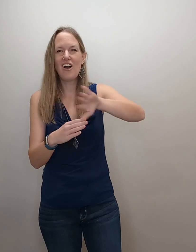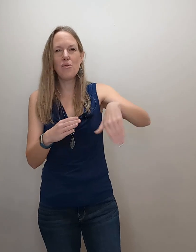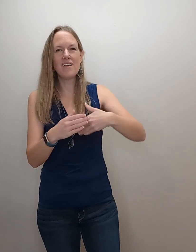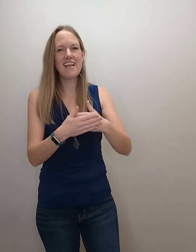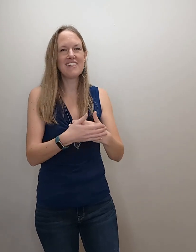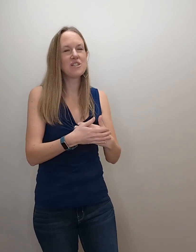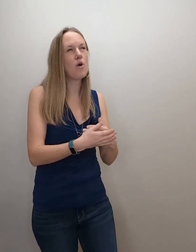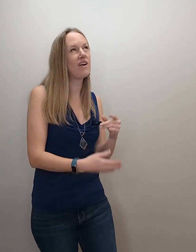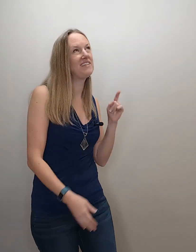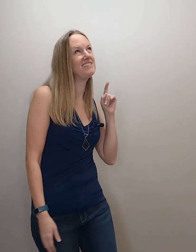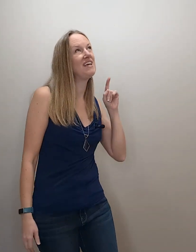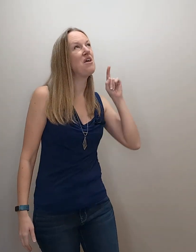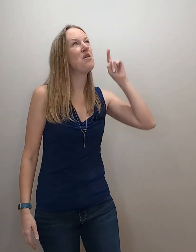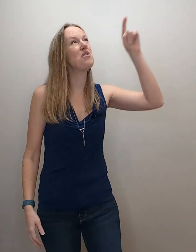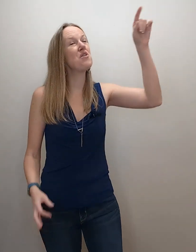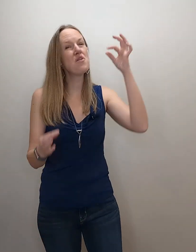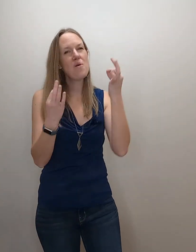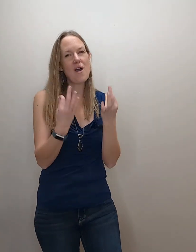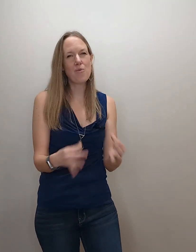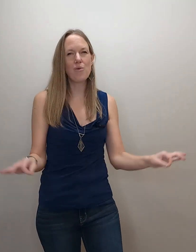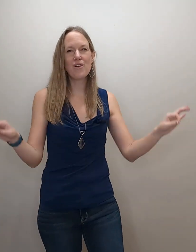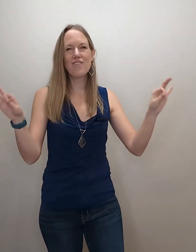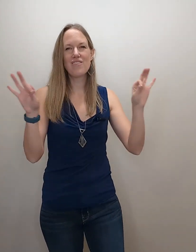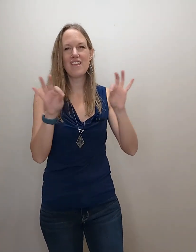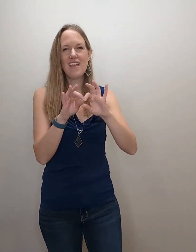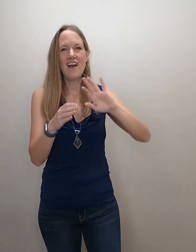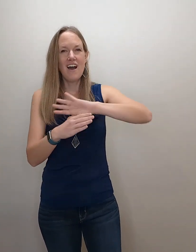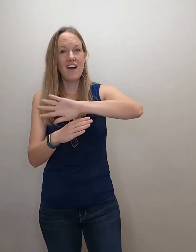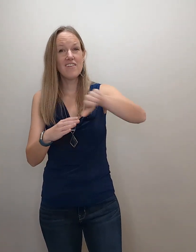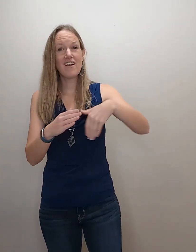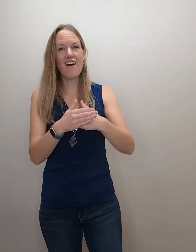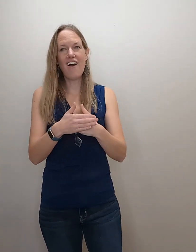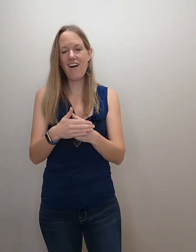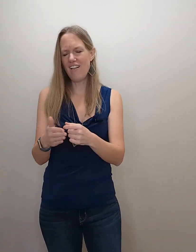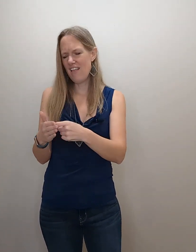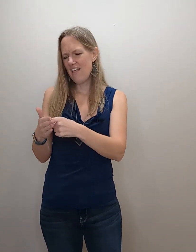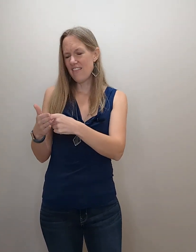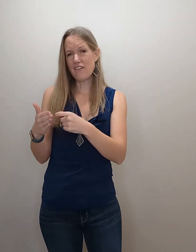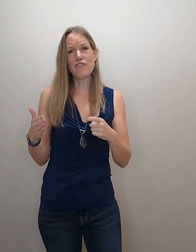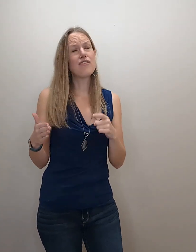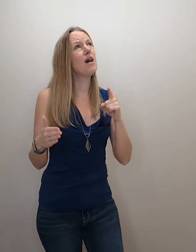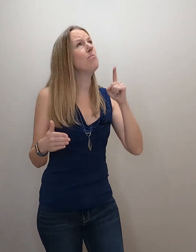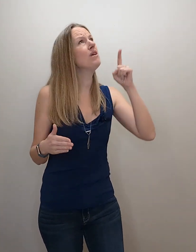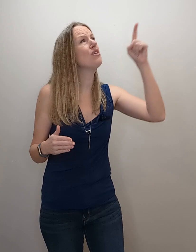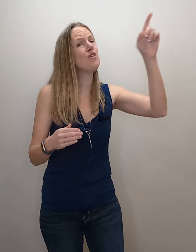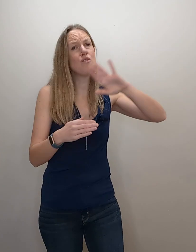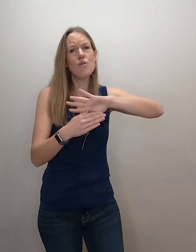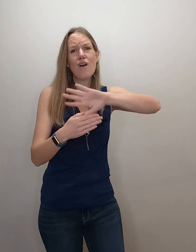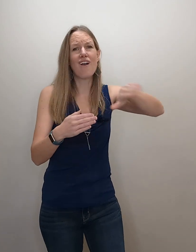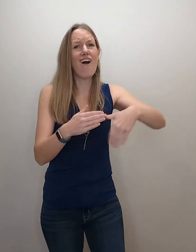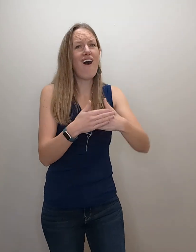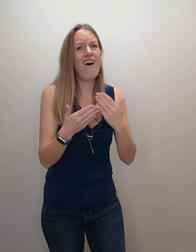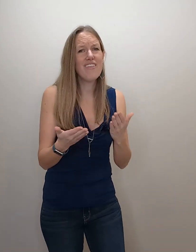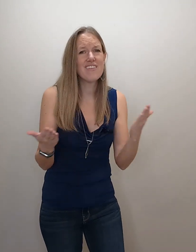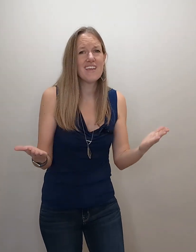all. One last chorus. You are worthy of it all, that from you are all